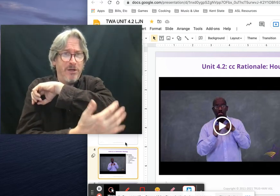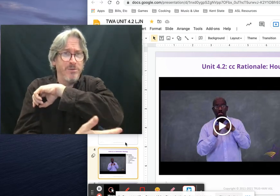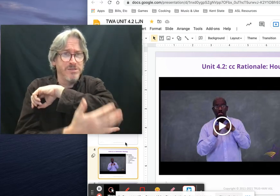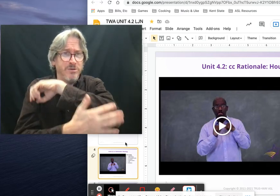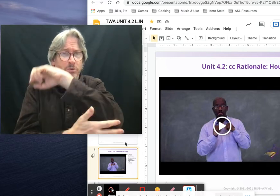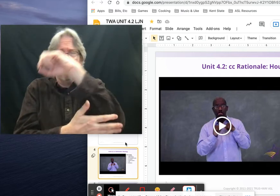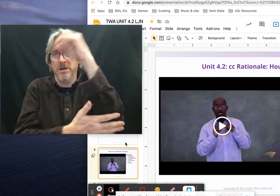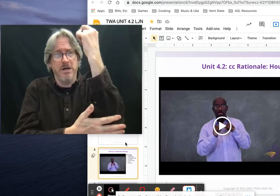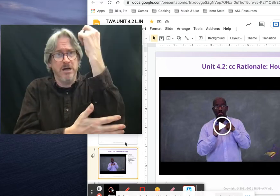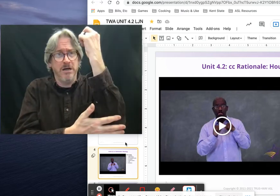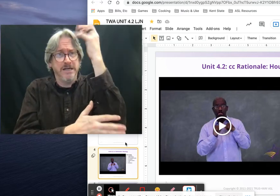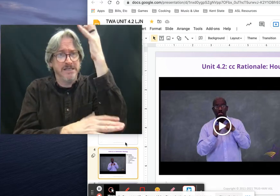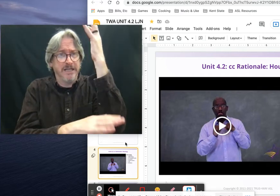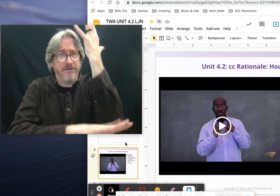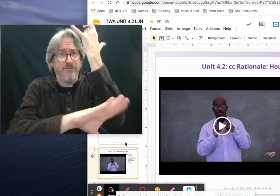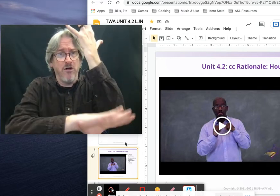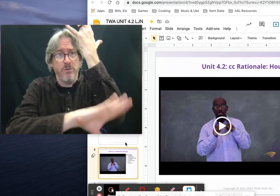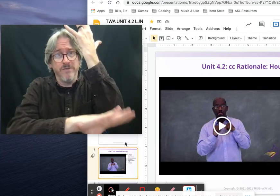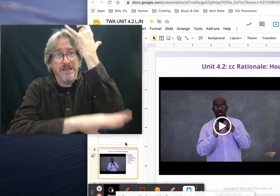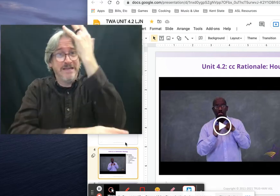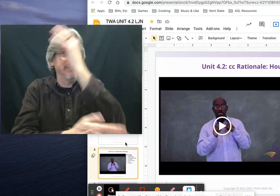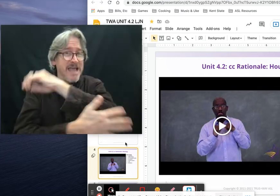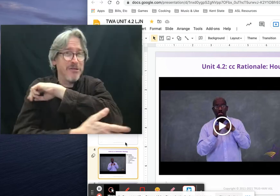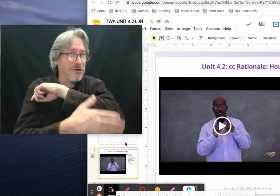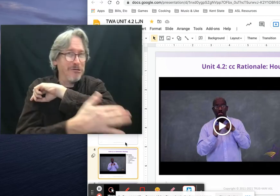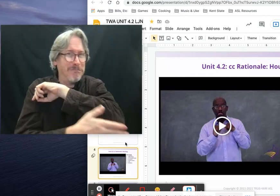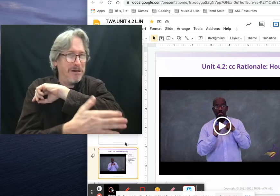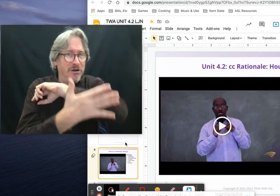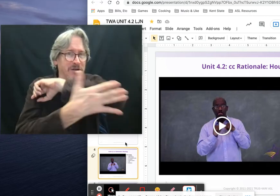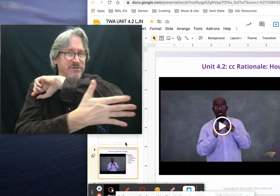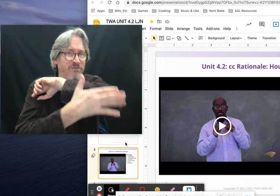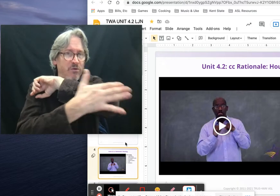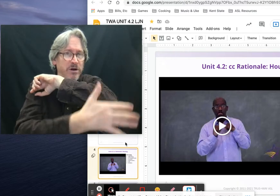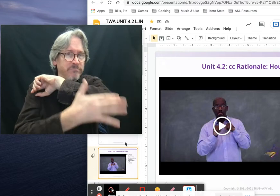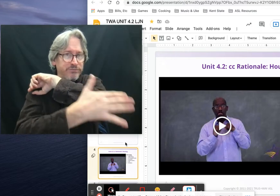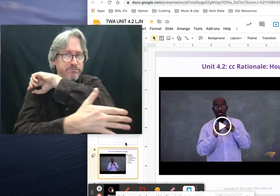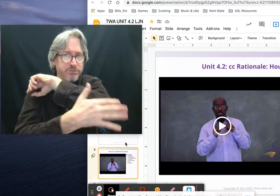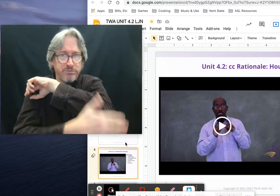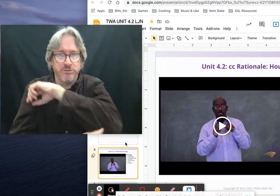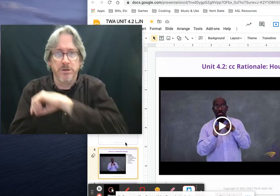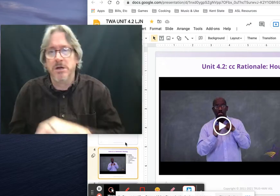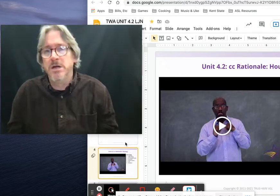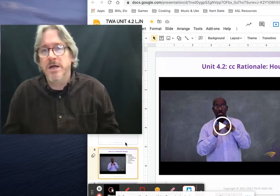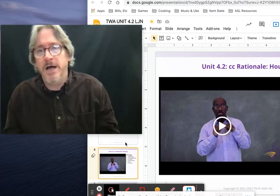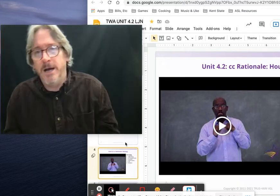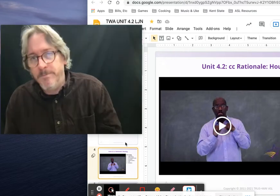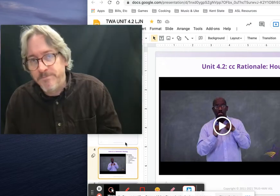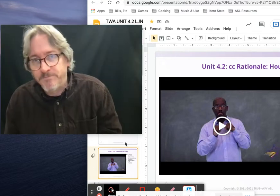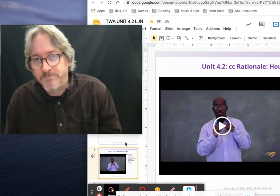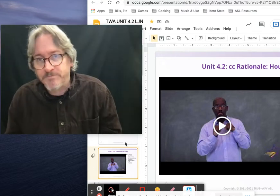wear out the elbows? Or is it like fall where the leaves gather? No, it's foreign.